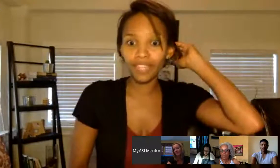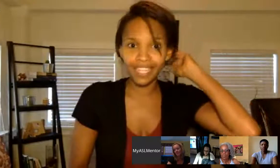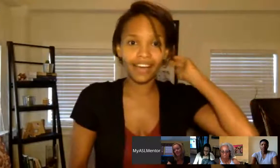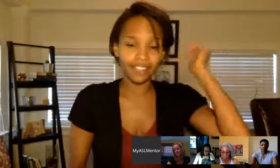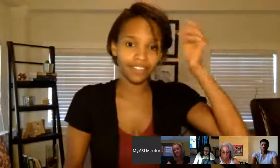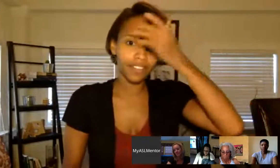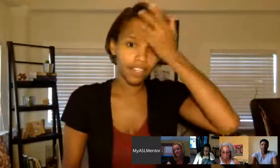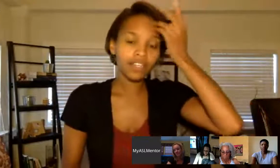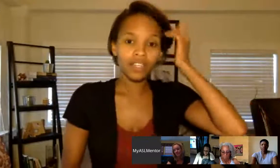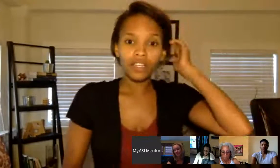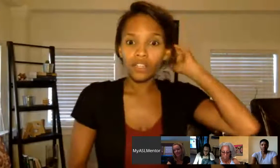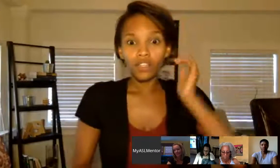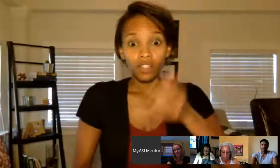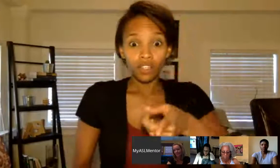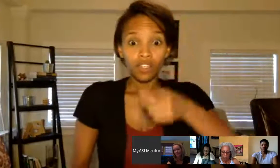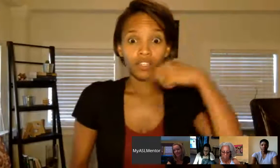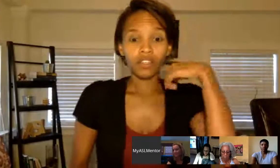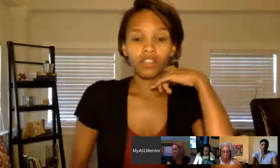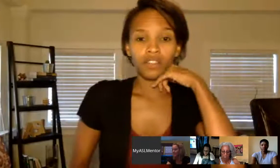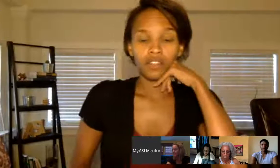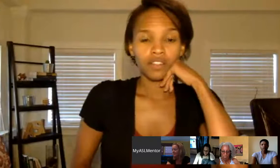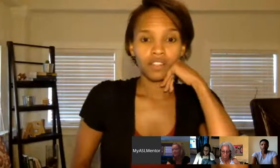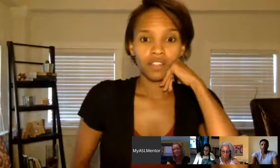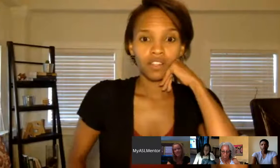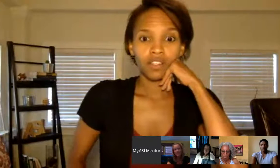Yep, exactly.